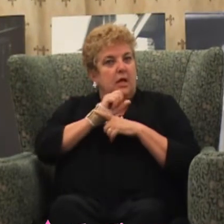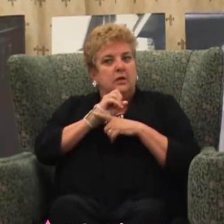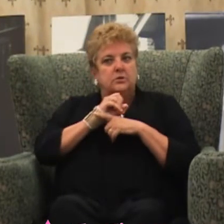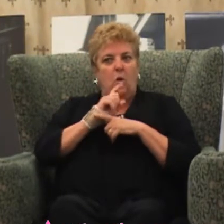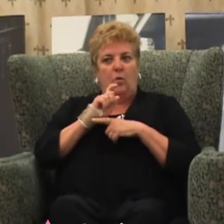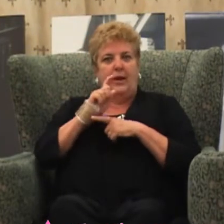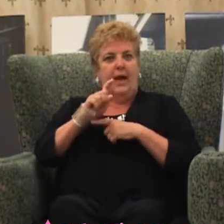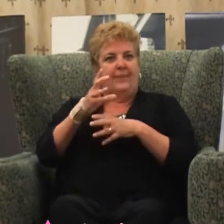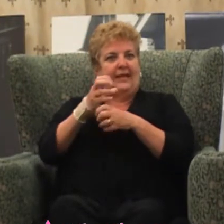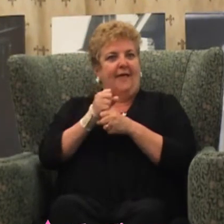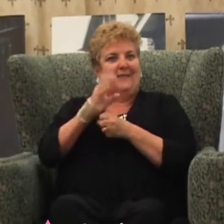I